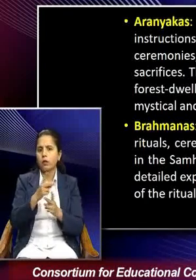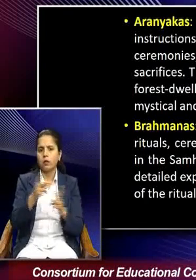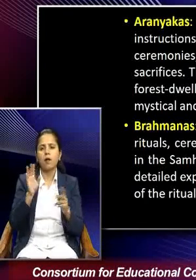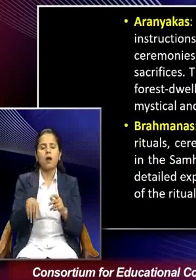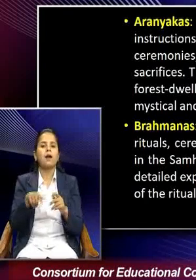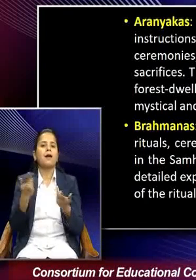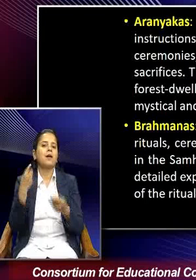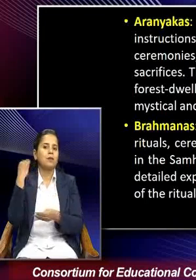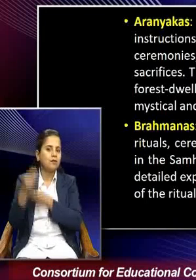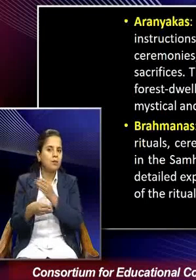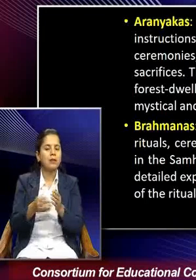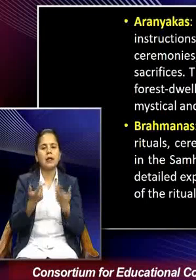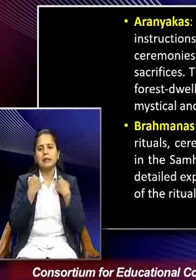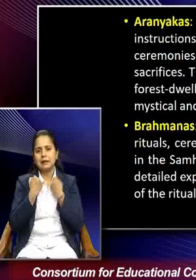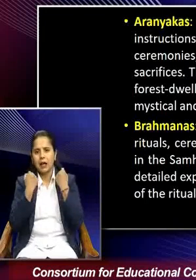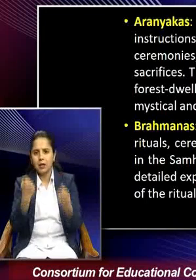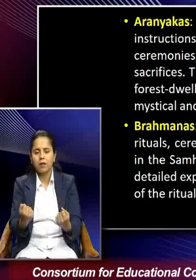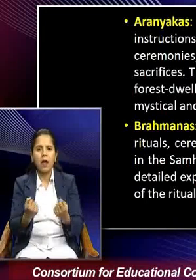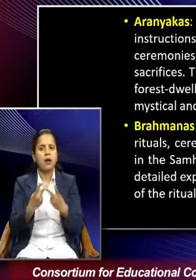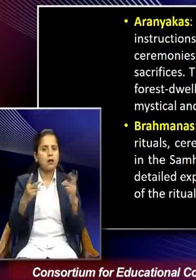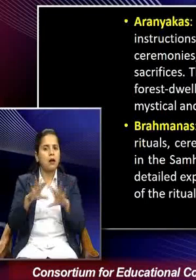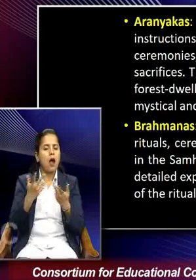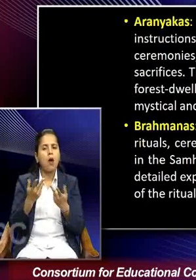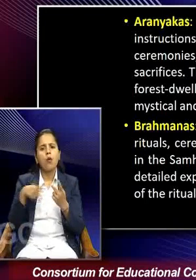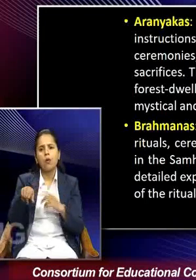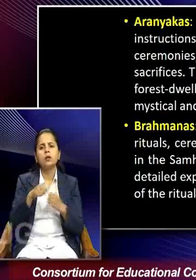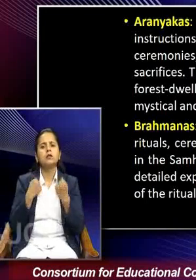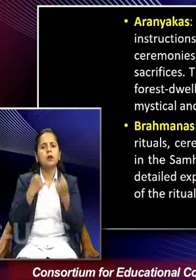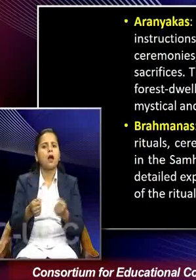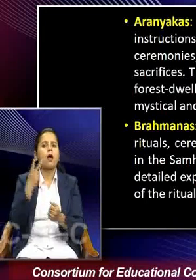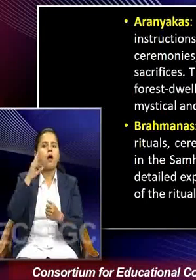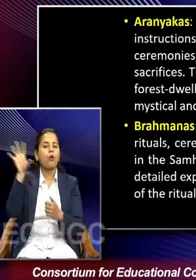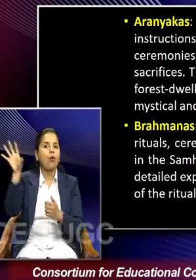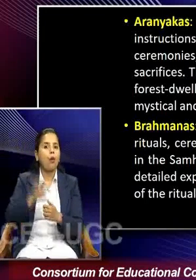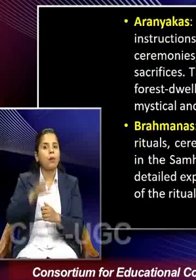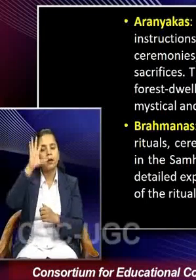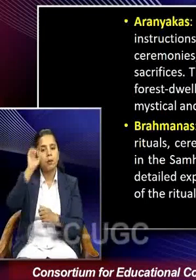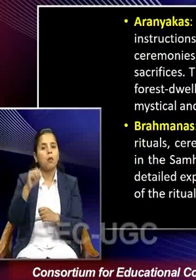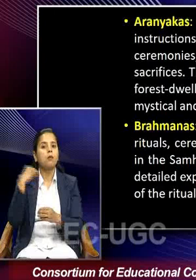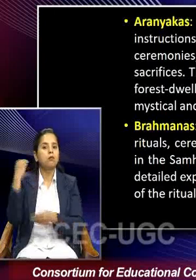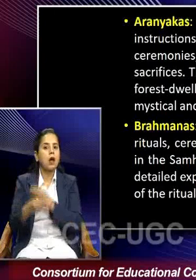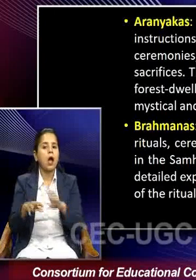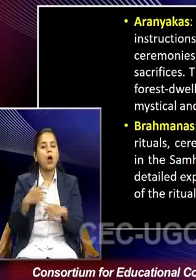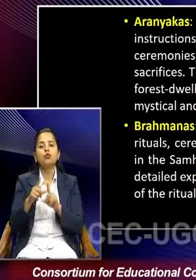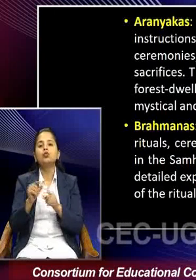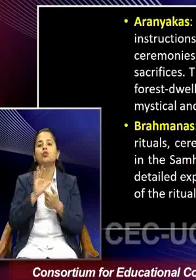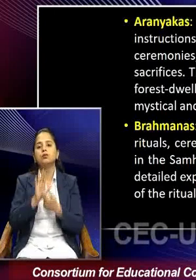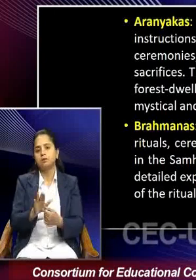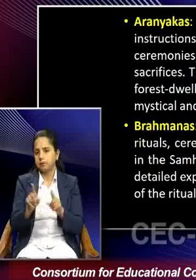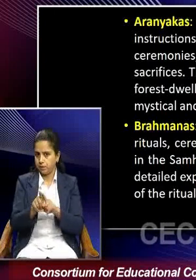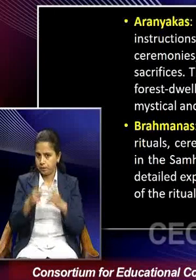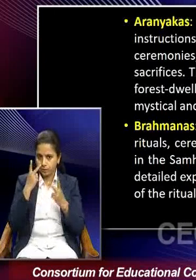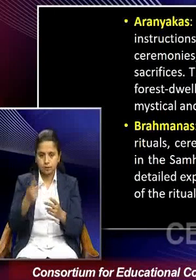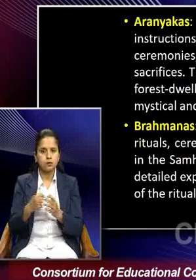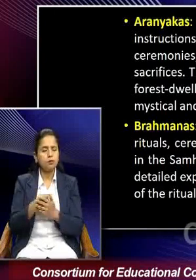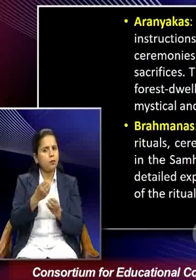ceremonies, sacrifices and symbolic sacrifices, how they have to be performed. So they are